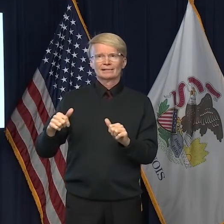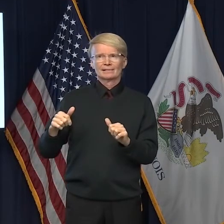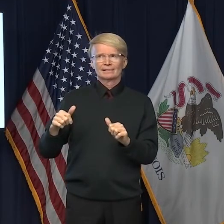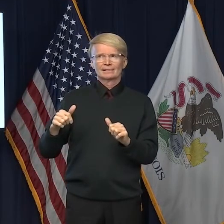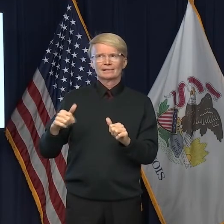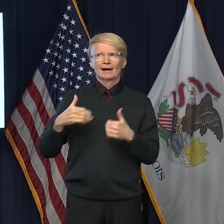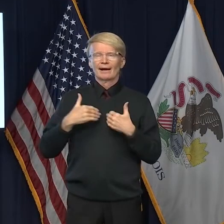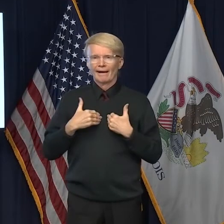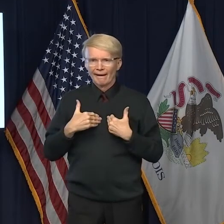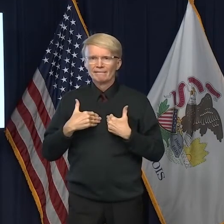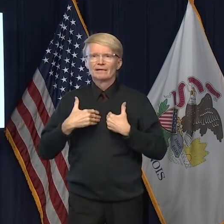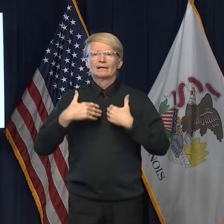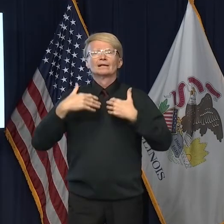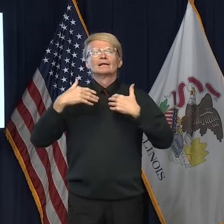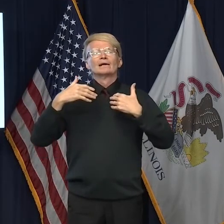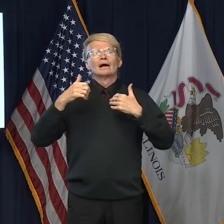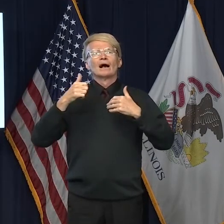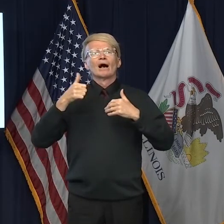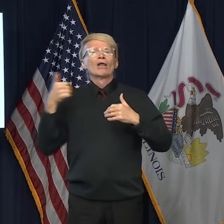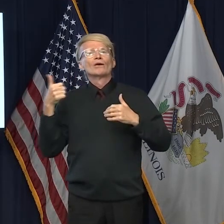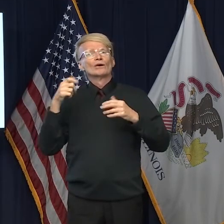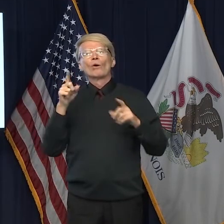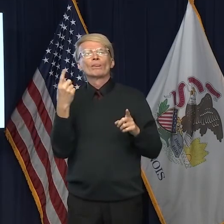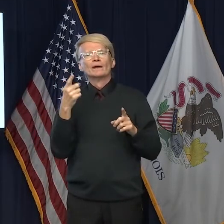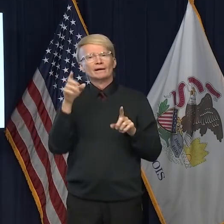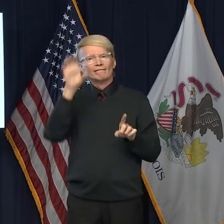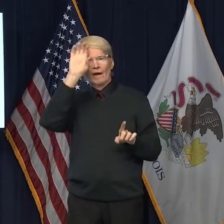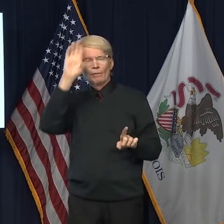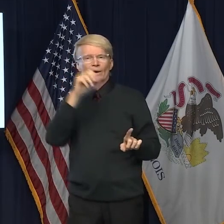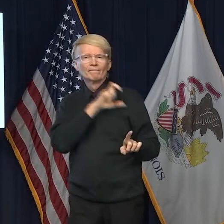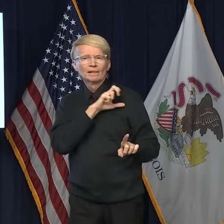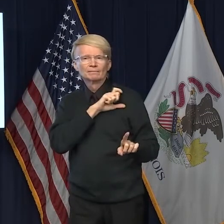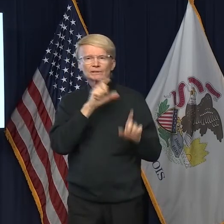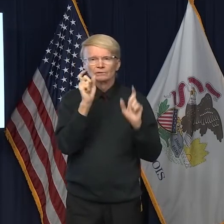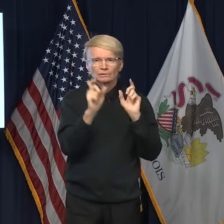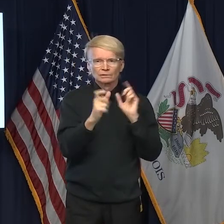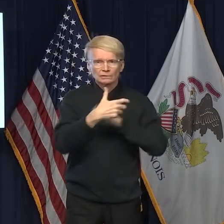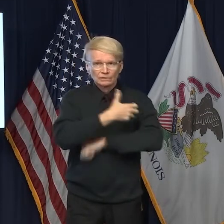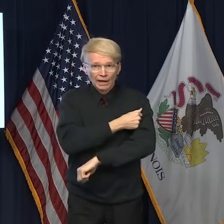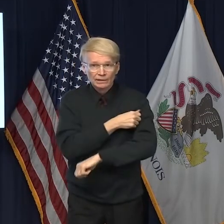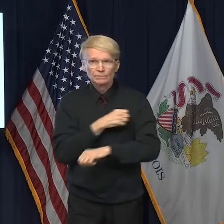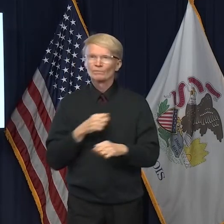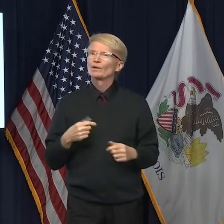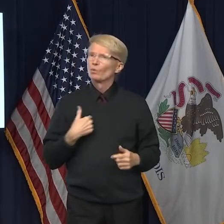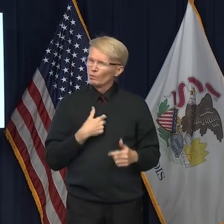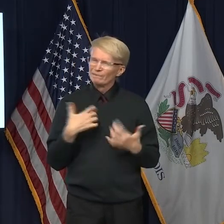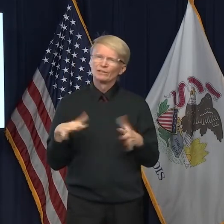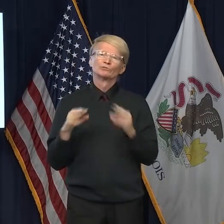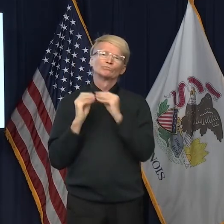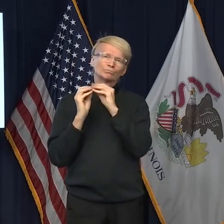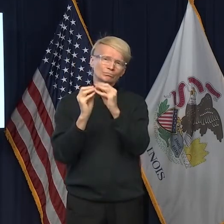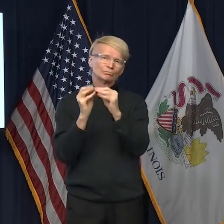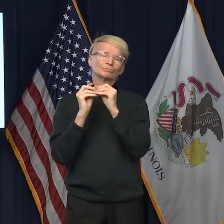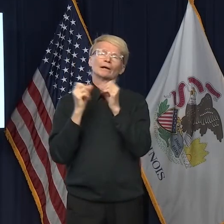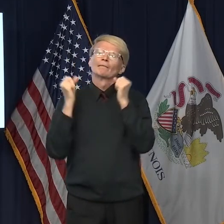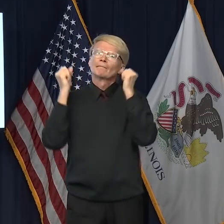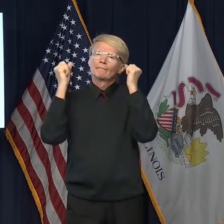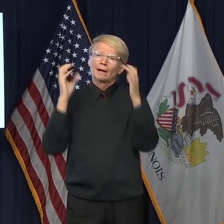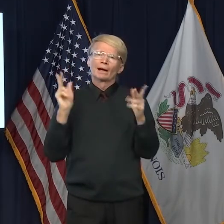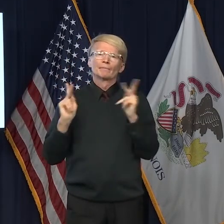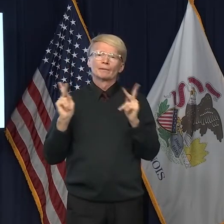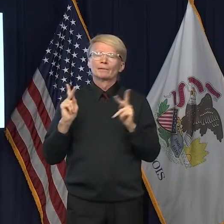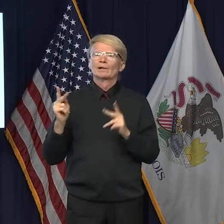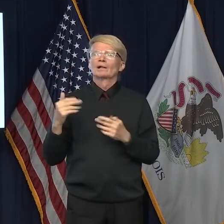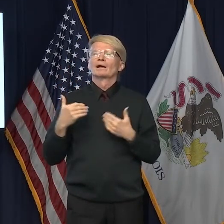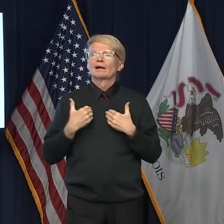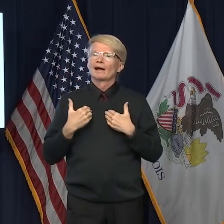first, then we will, again, we've had wonderful conversations with numbers of stakeholders, dozens and dozens